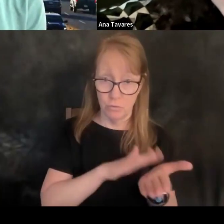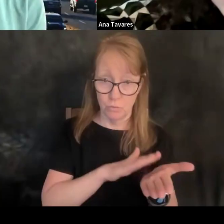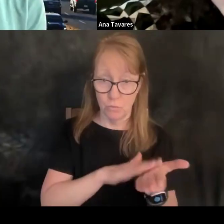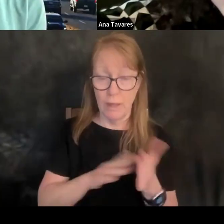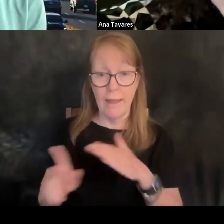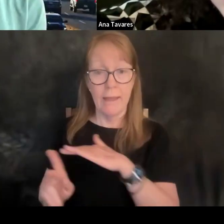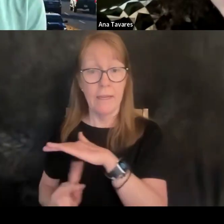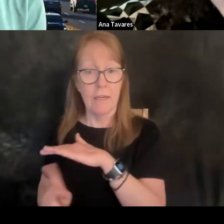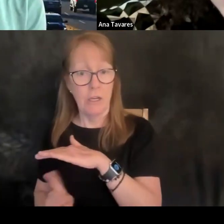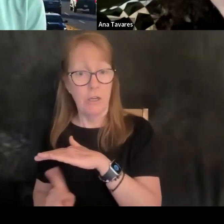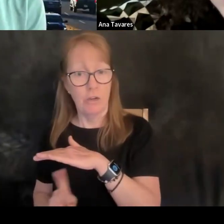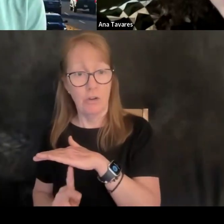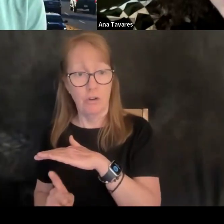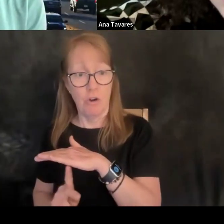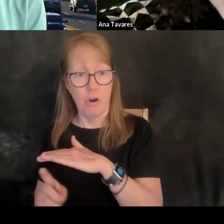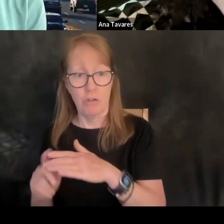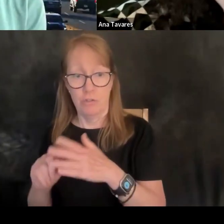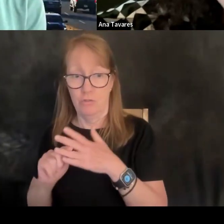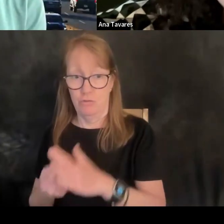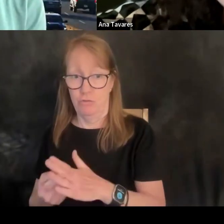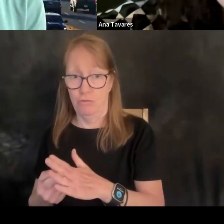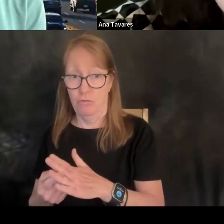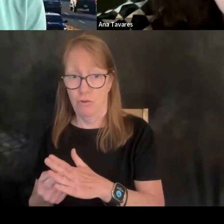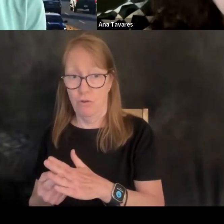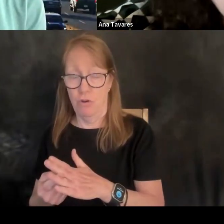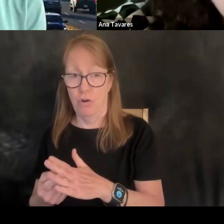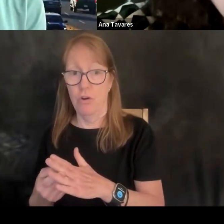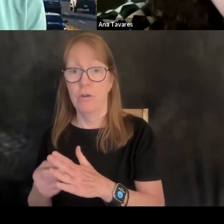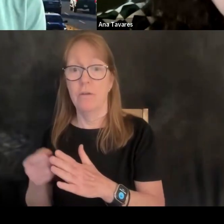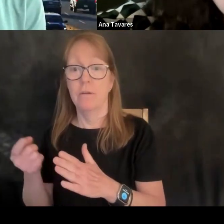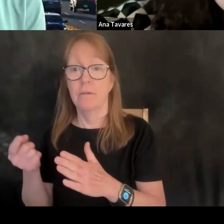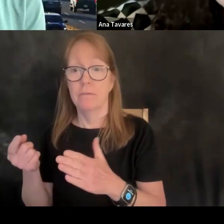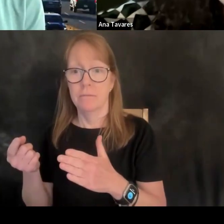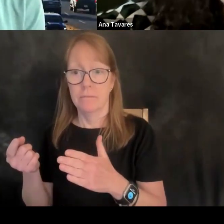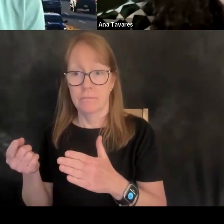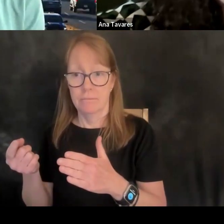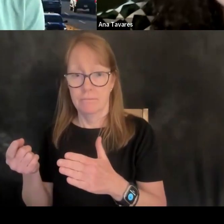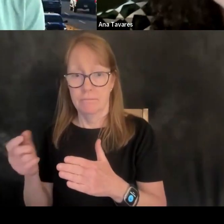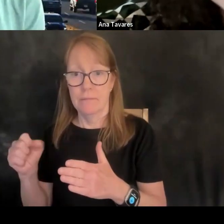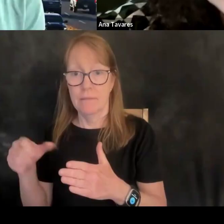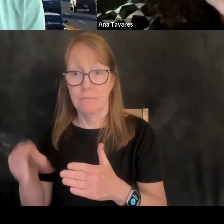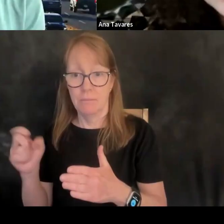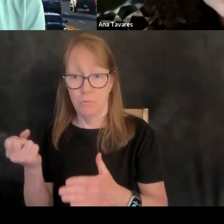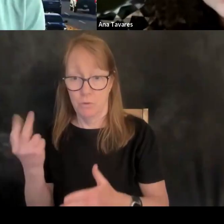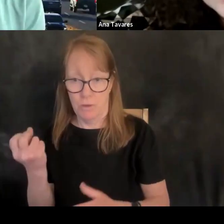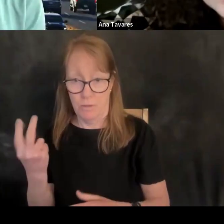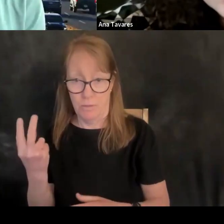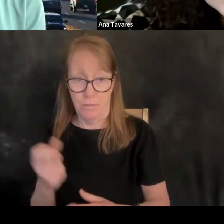L'école a pour ouvrir 4 septembre. If you have a kindergartner, it's September 12th.